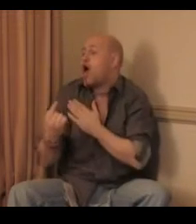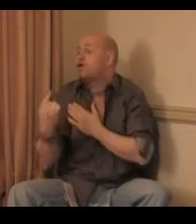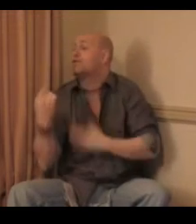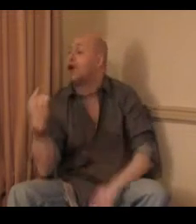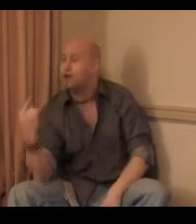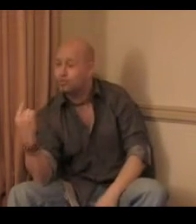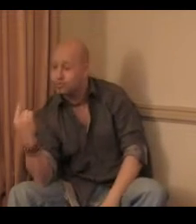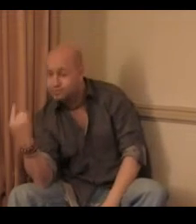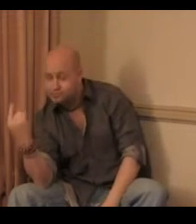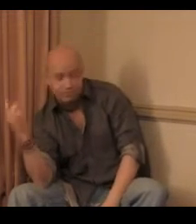love